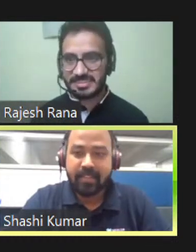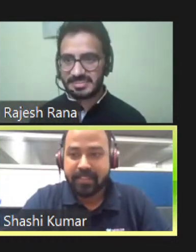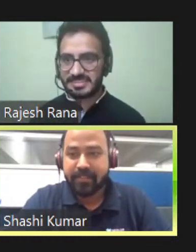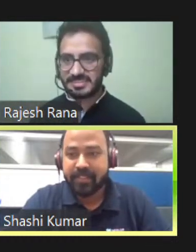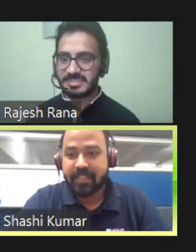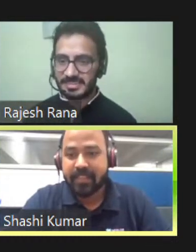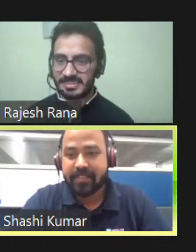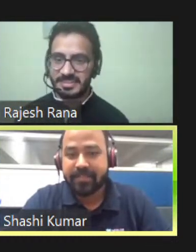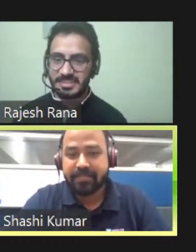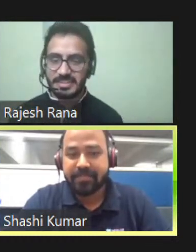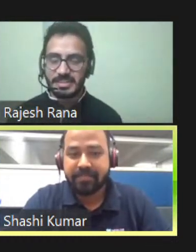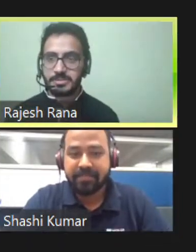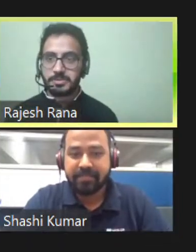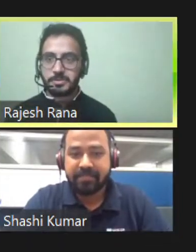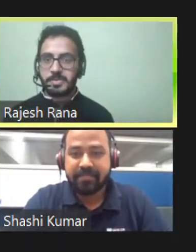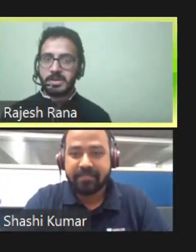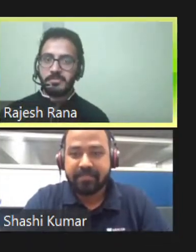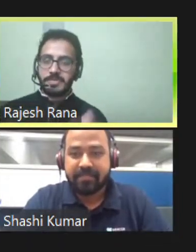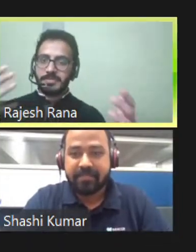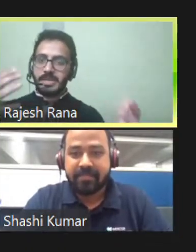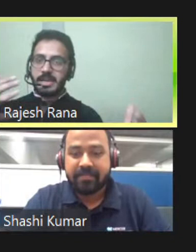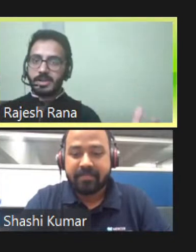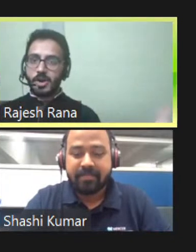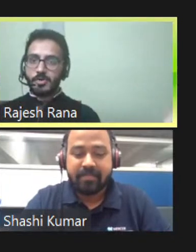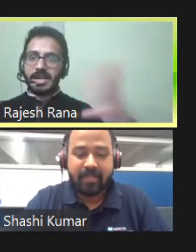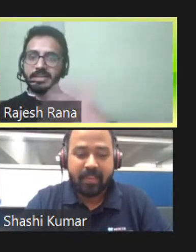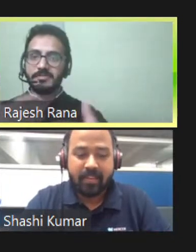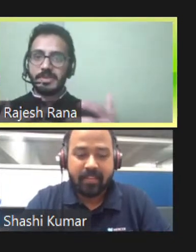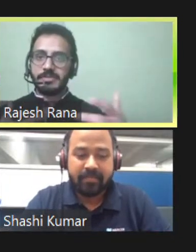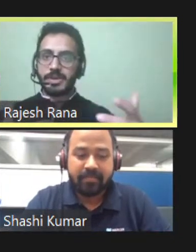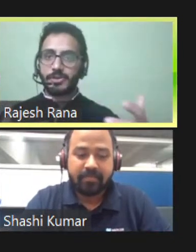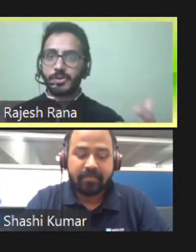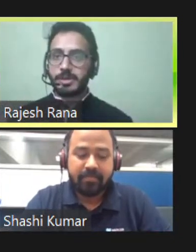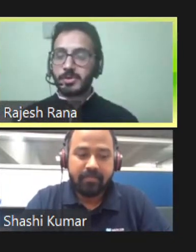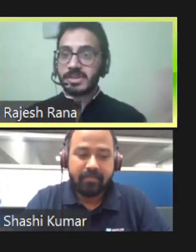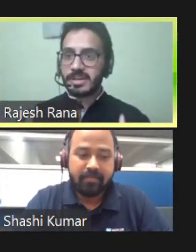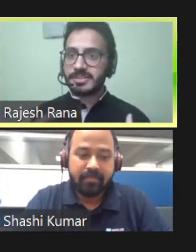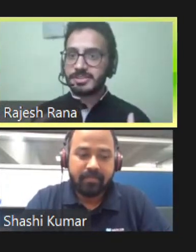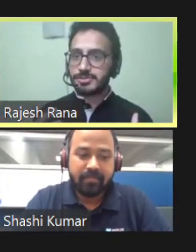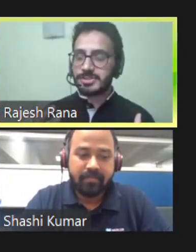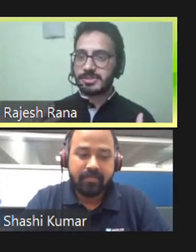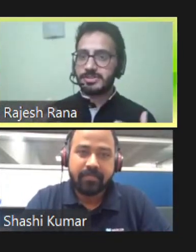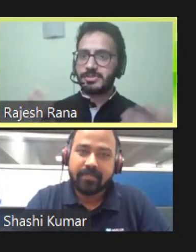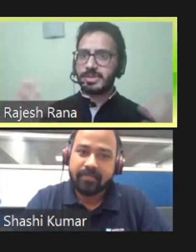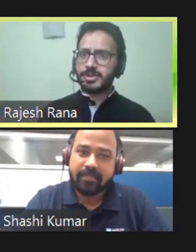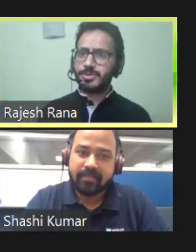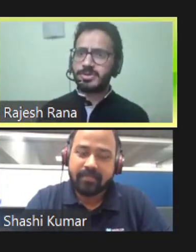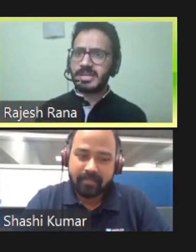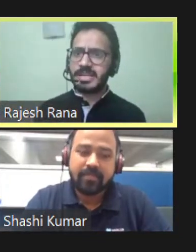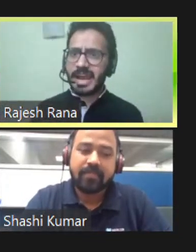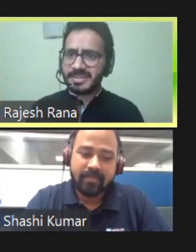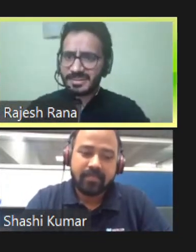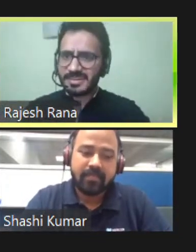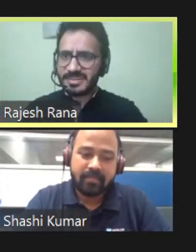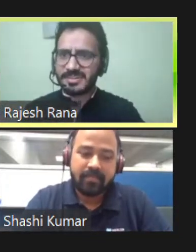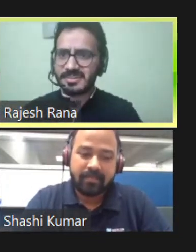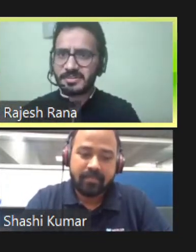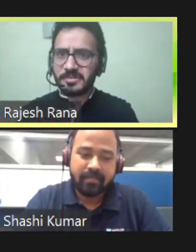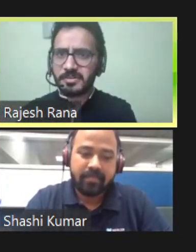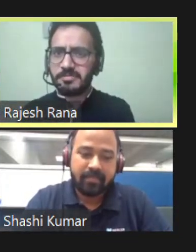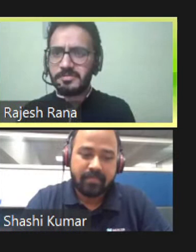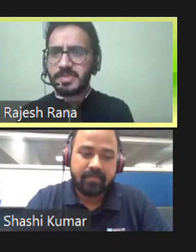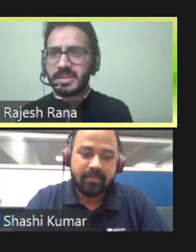Rajesh, for sharing this. So when we are talking about the current situation, you can correlate at